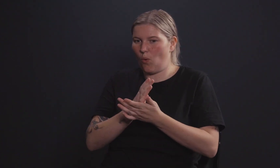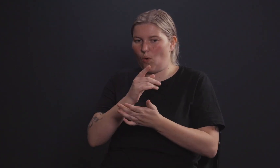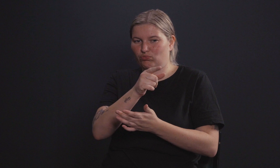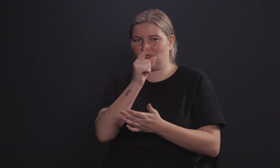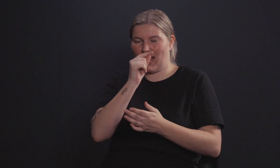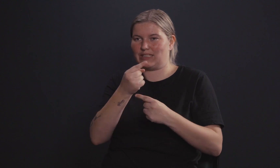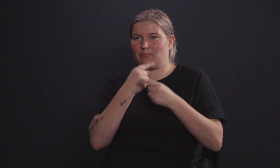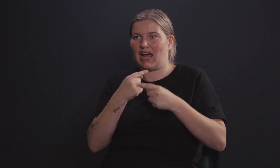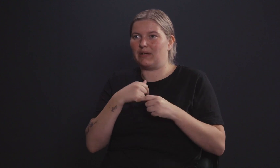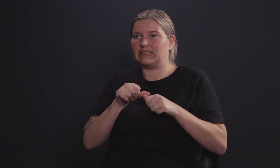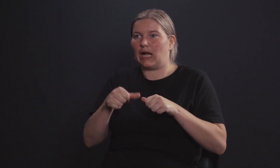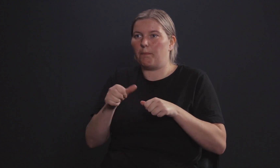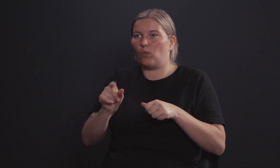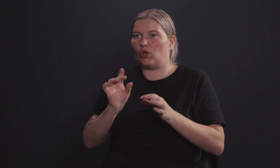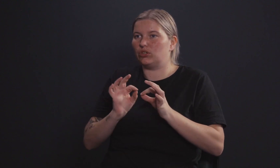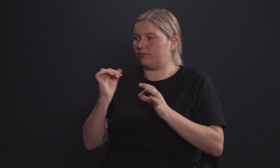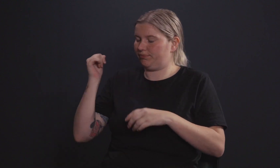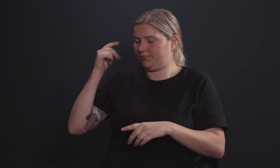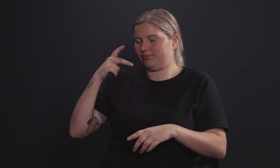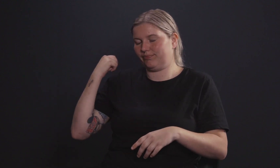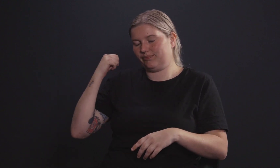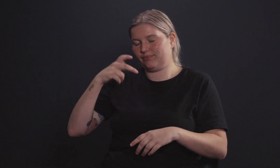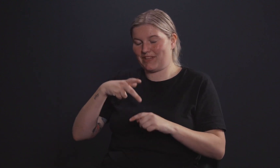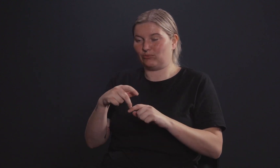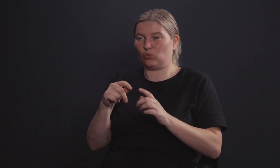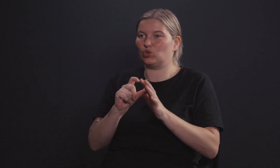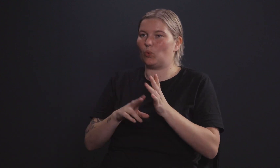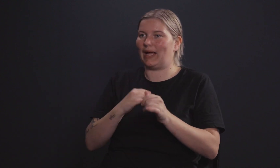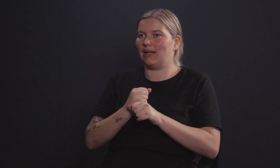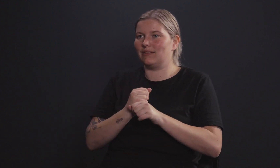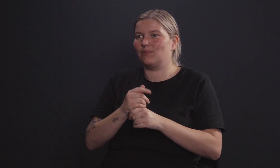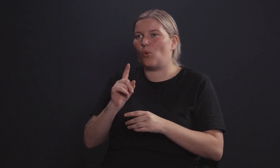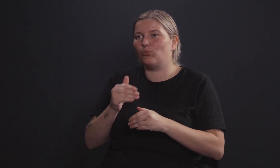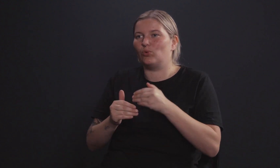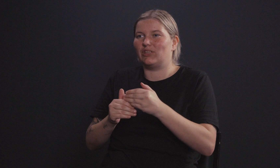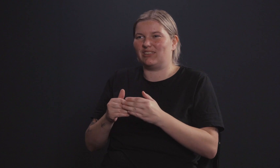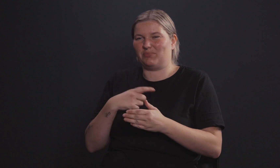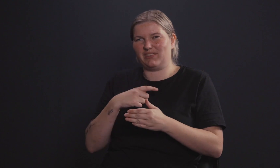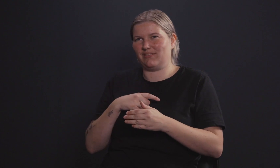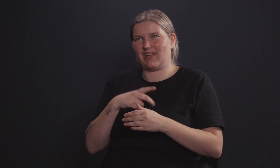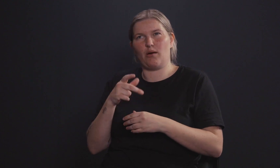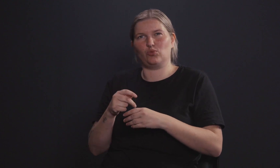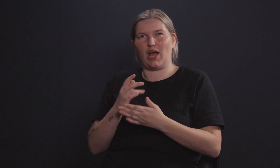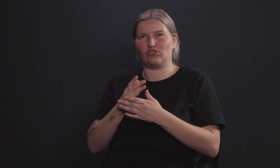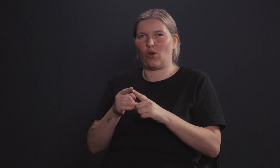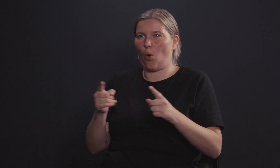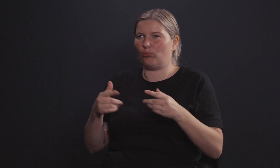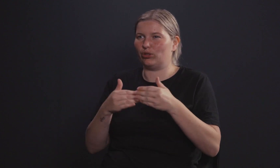that the process is clearly explained to me, step by step. I'd assumed that it would be a relatively quick process, but it actually takes